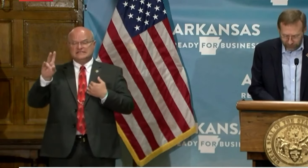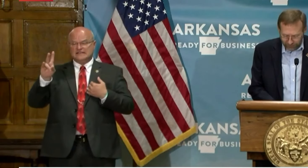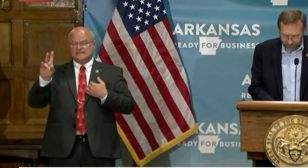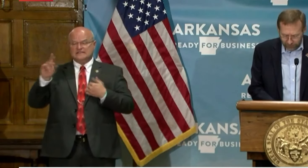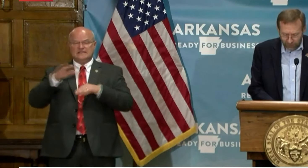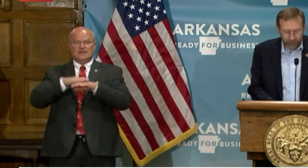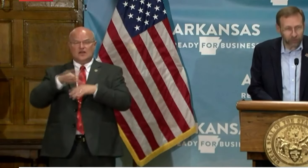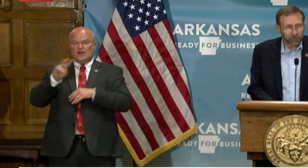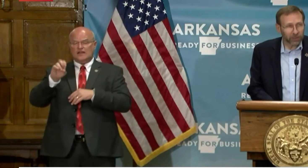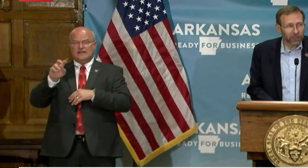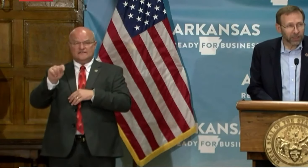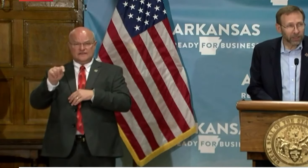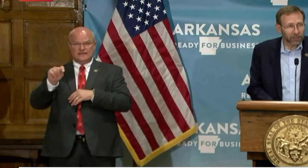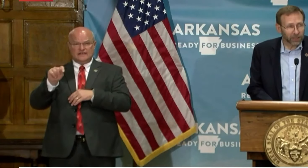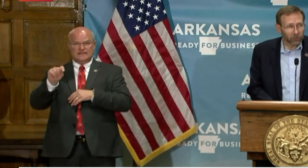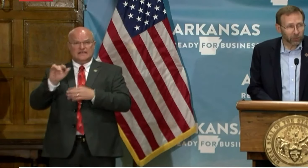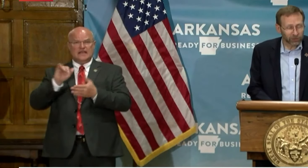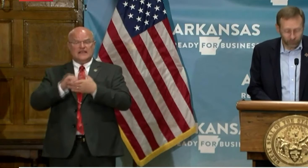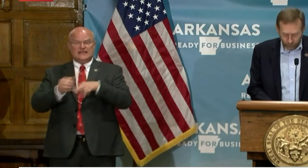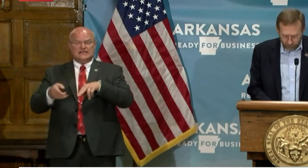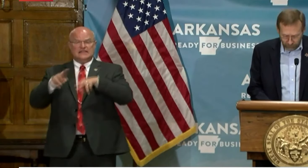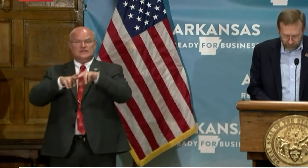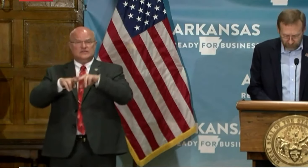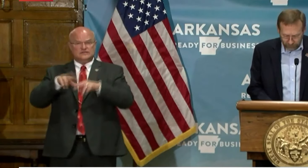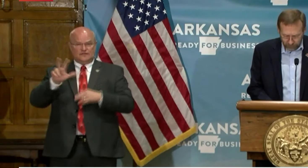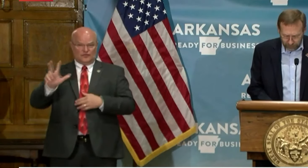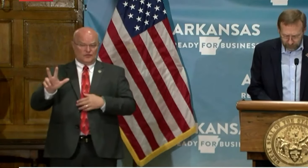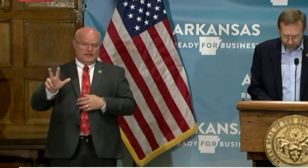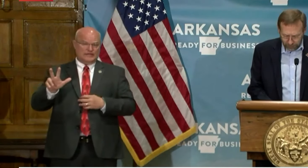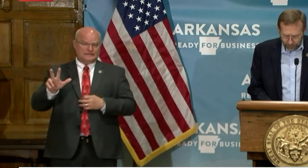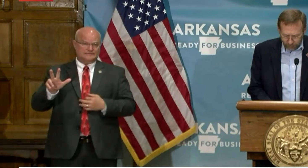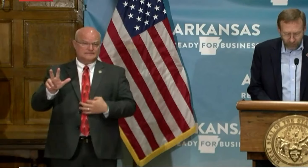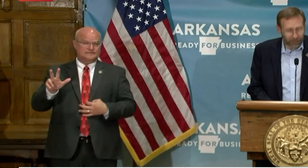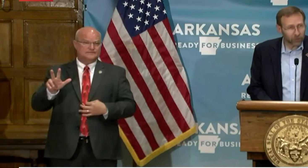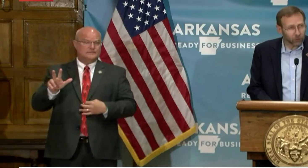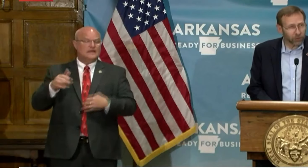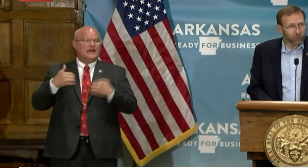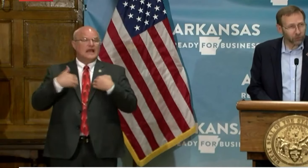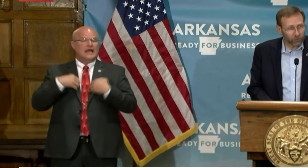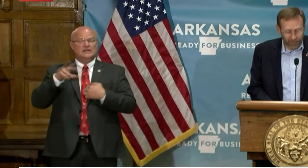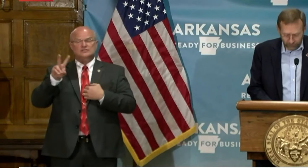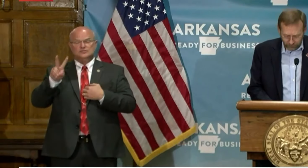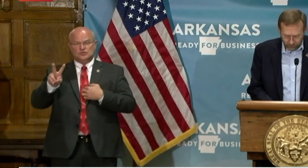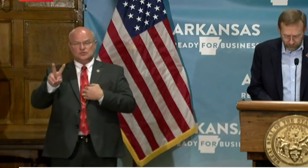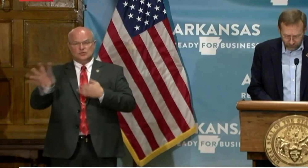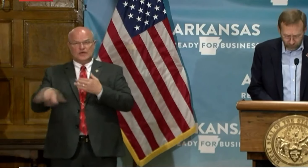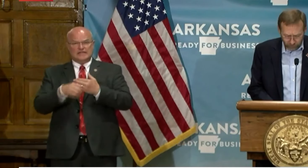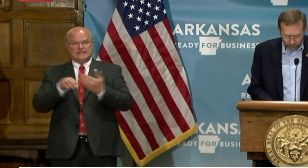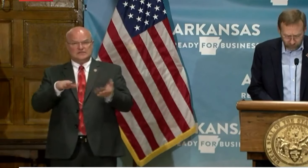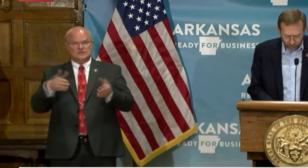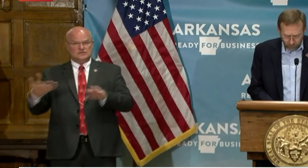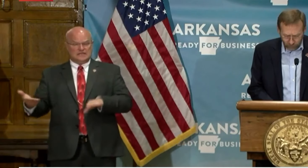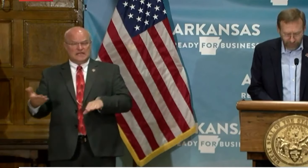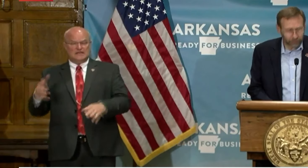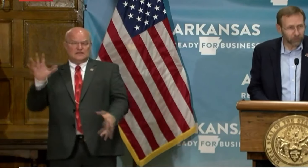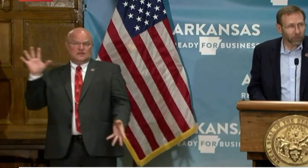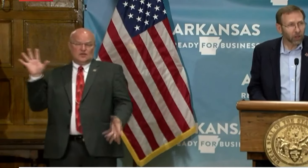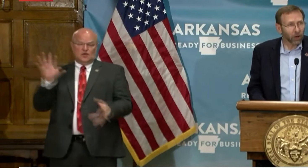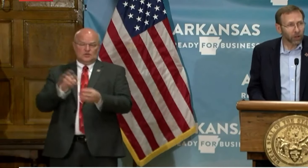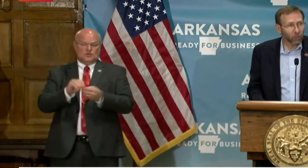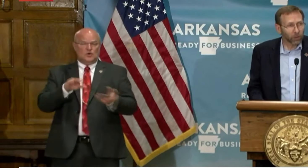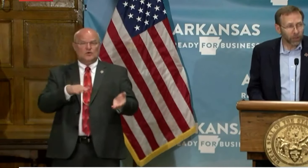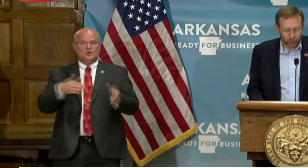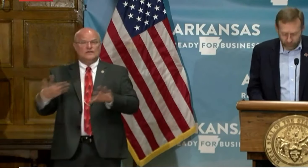currently on a ventilator. That's an increase of 3 from yesterday. And we've had 2 additional deaths, so our total